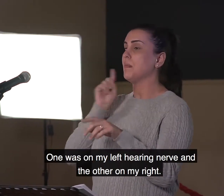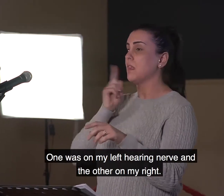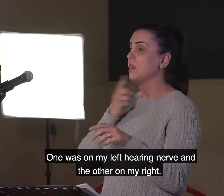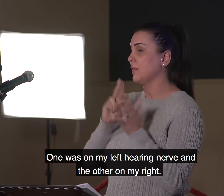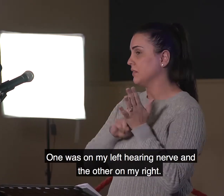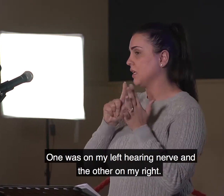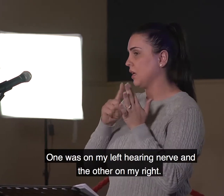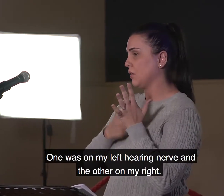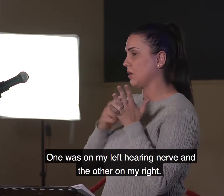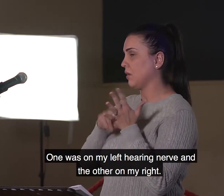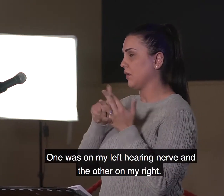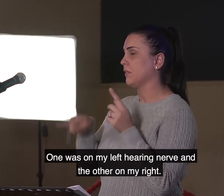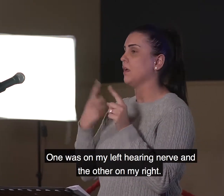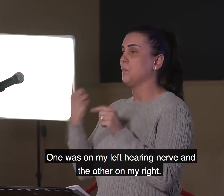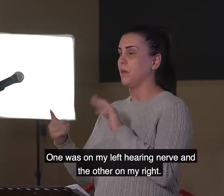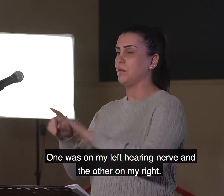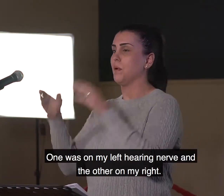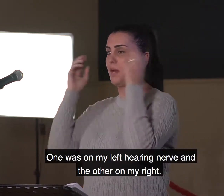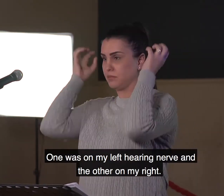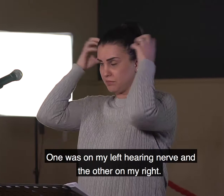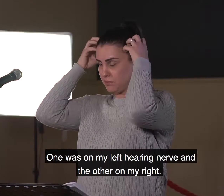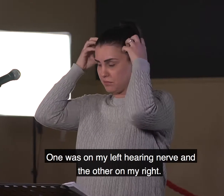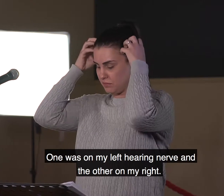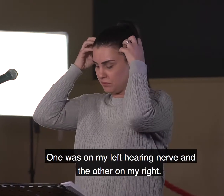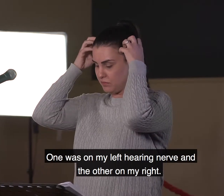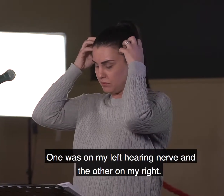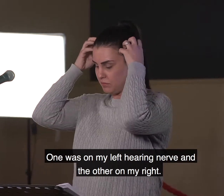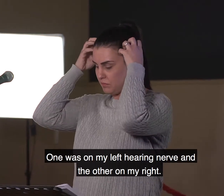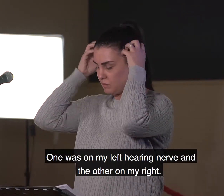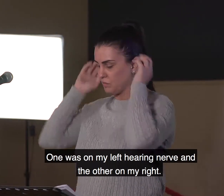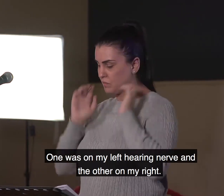One was on my left hearing nerve and the other on my right.